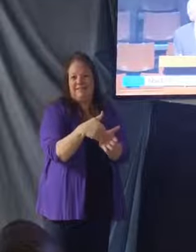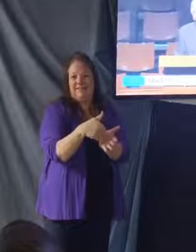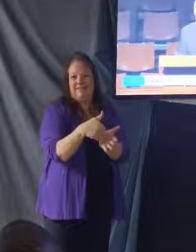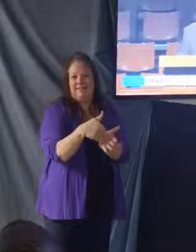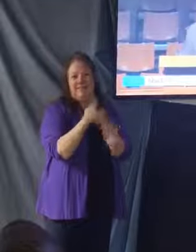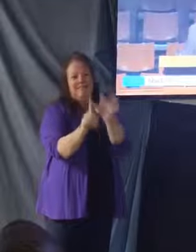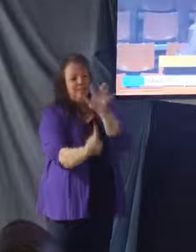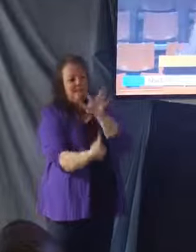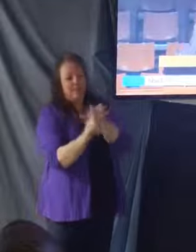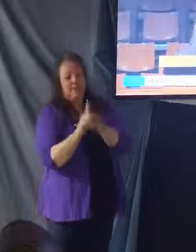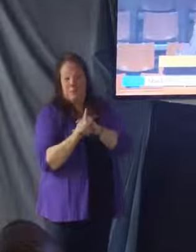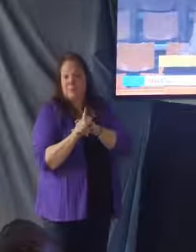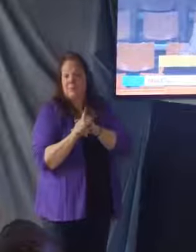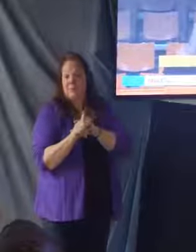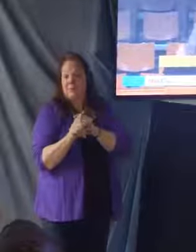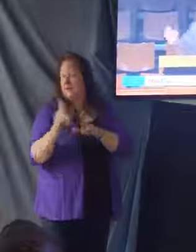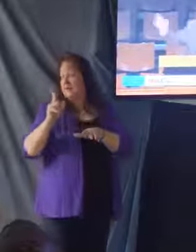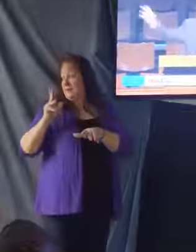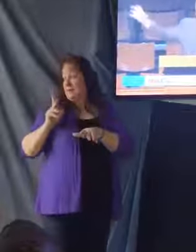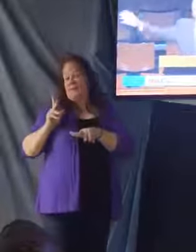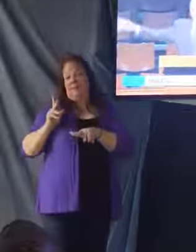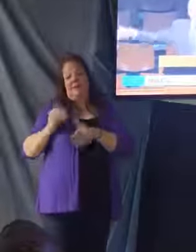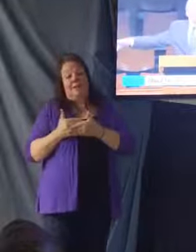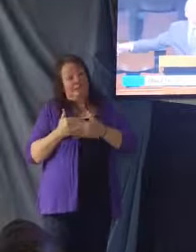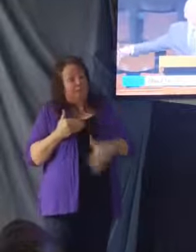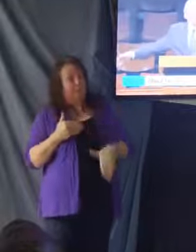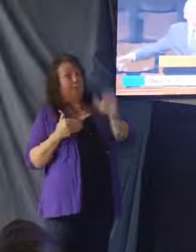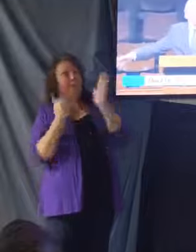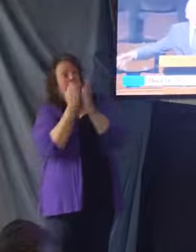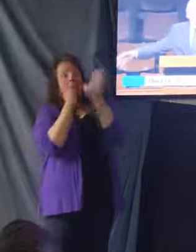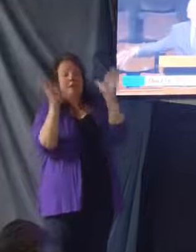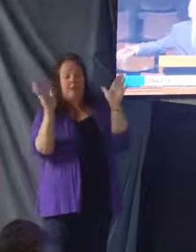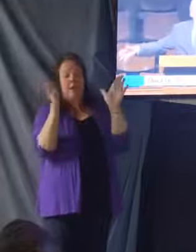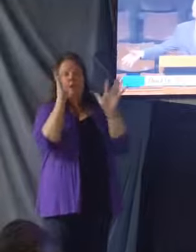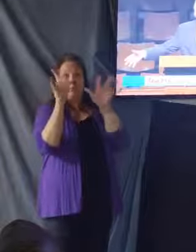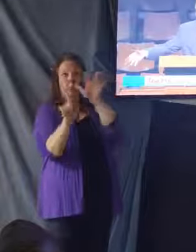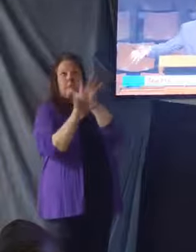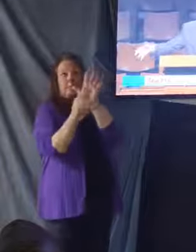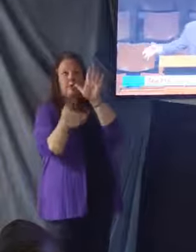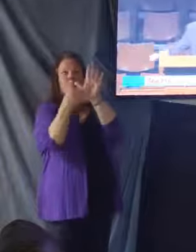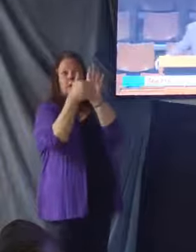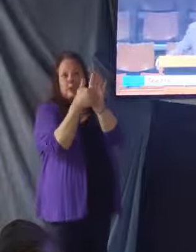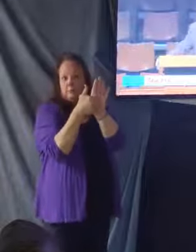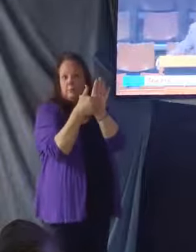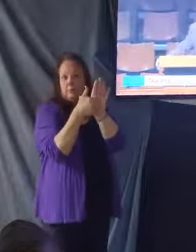He appeared in the past. He's going to be appearing again in the future.